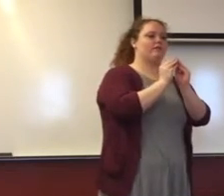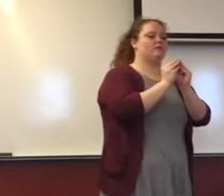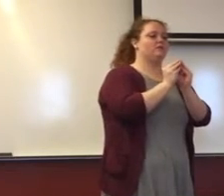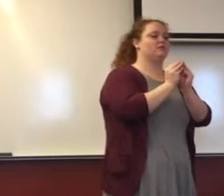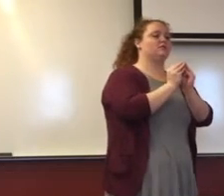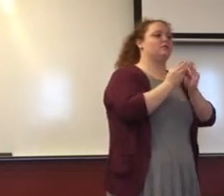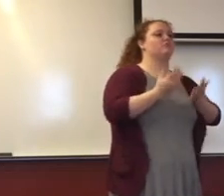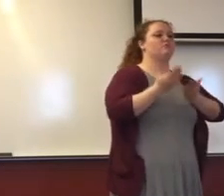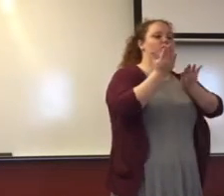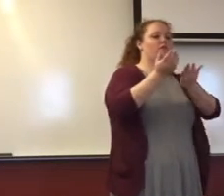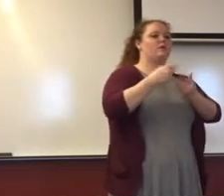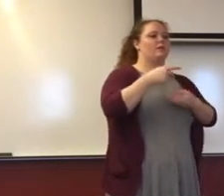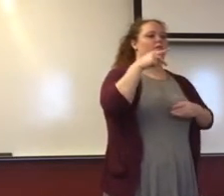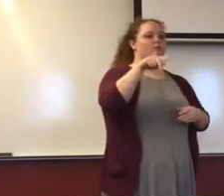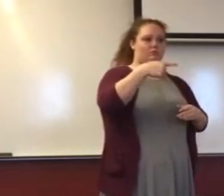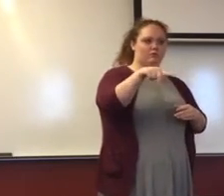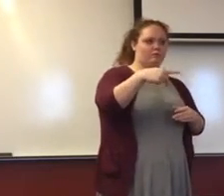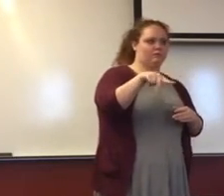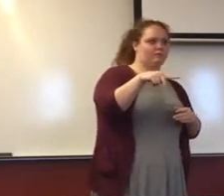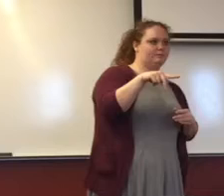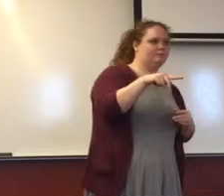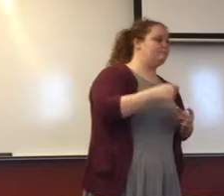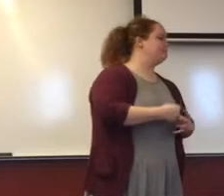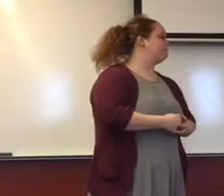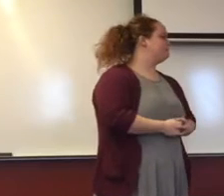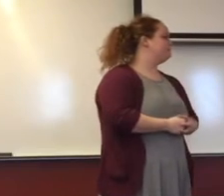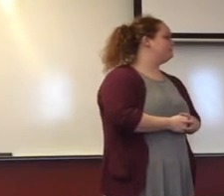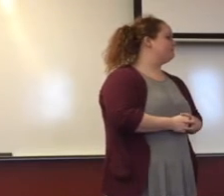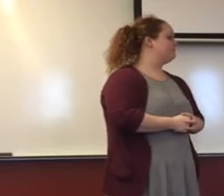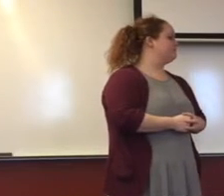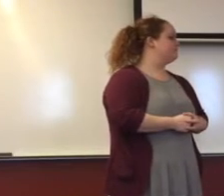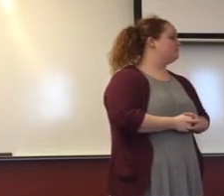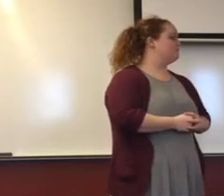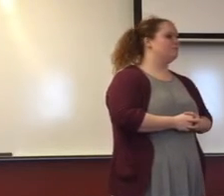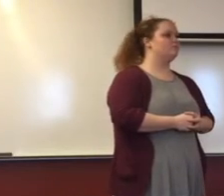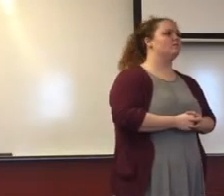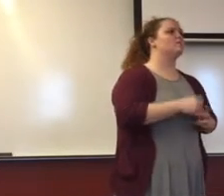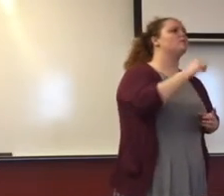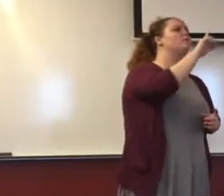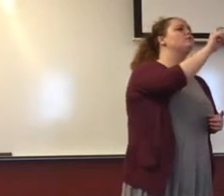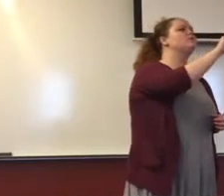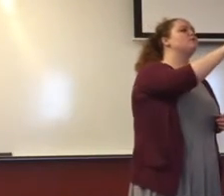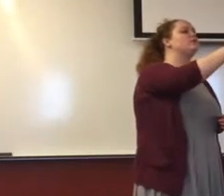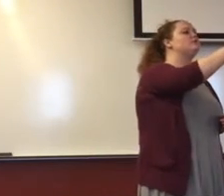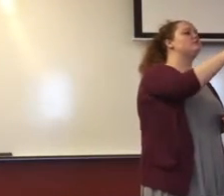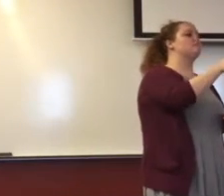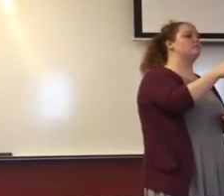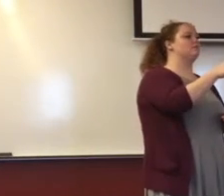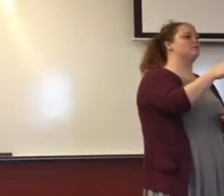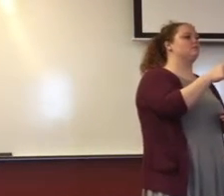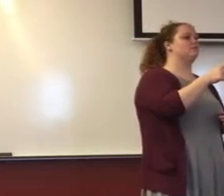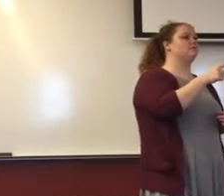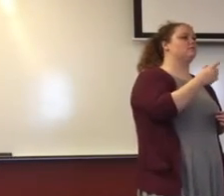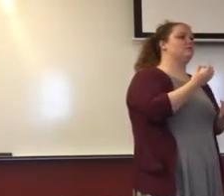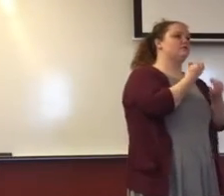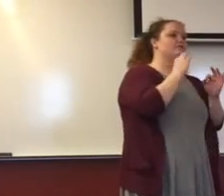awesome. But I don't know how often. No. No. Was it free? Yeah, Yeah, for She students. always does free.